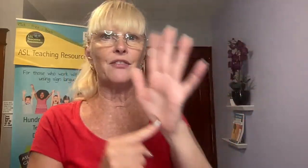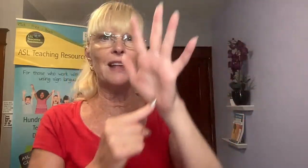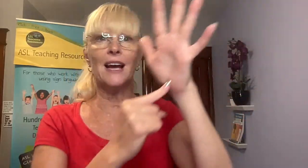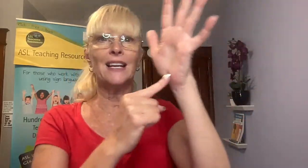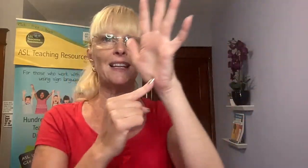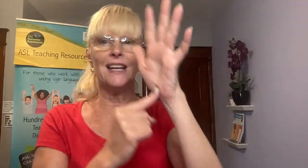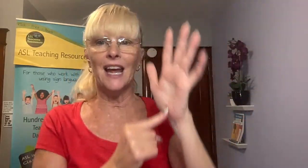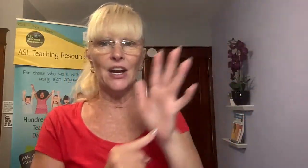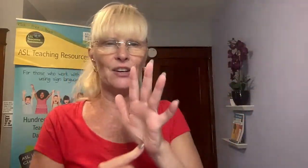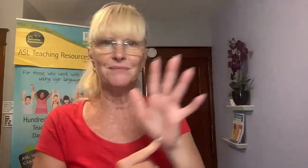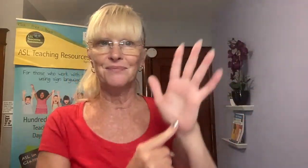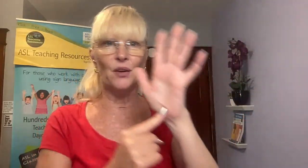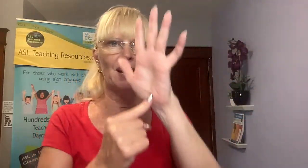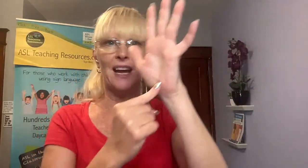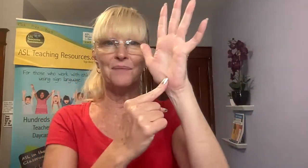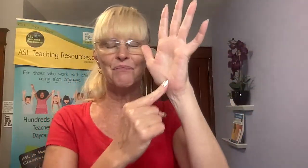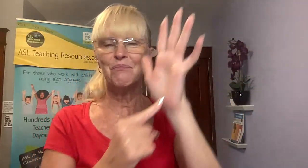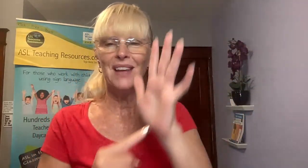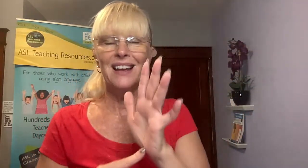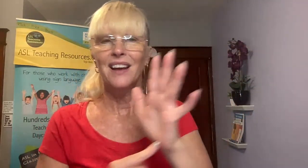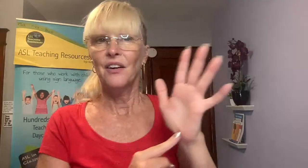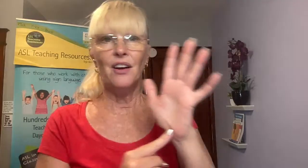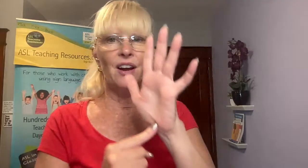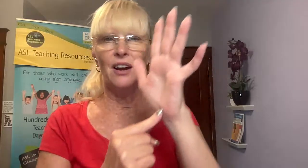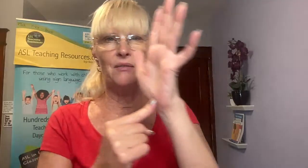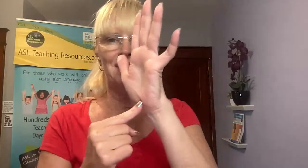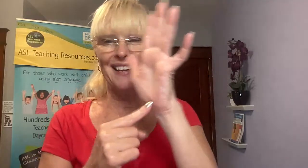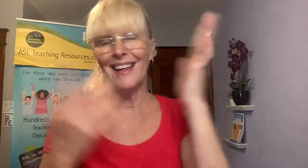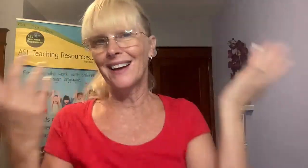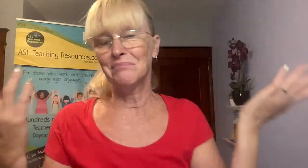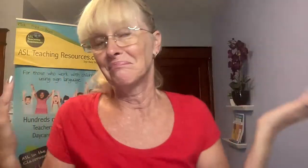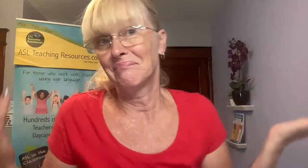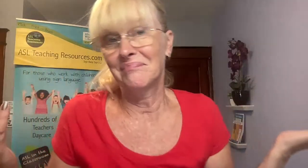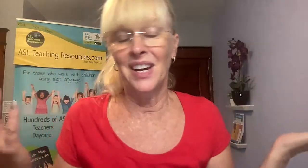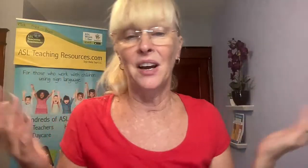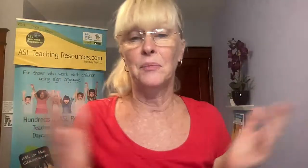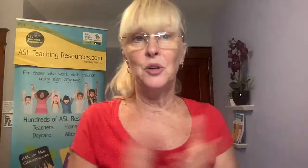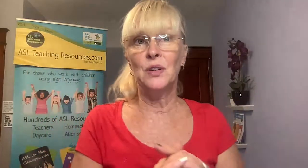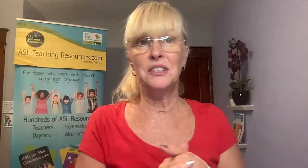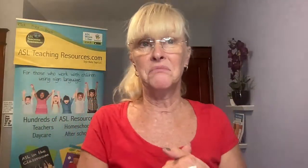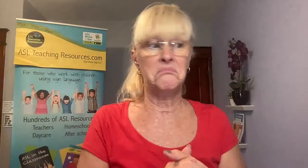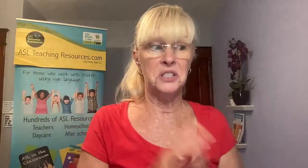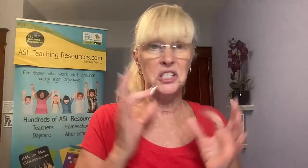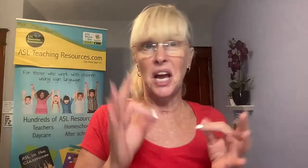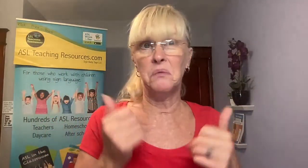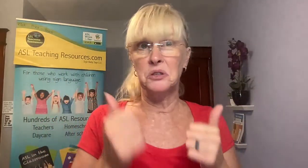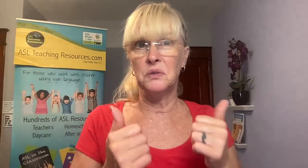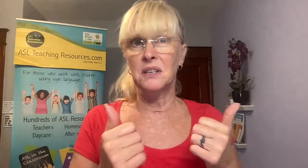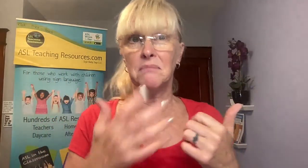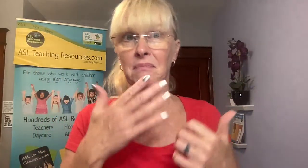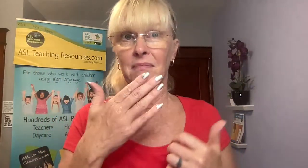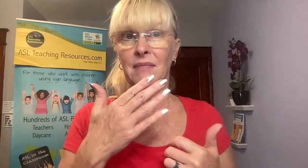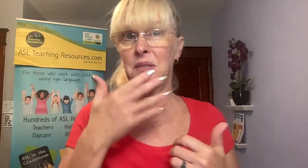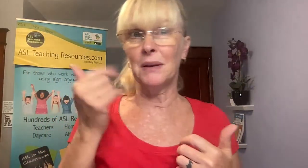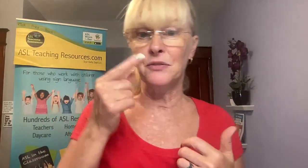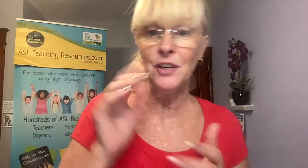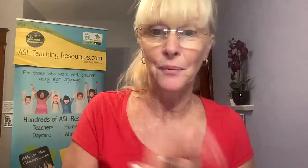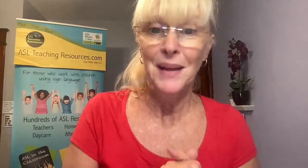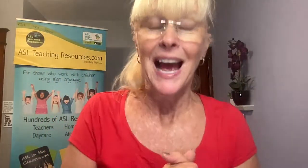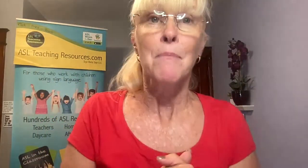flying it in the air. Okay, like that. You can decide which one is best for you.